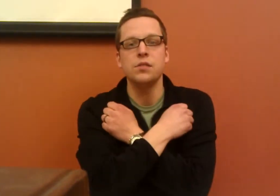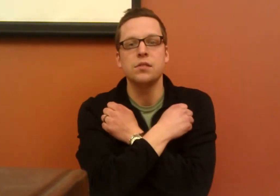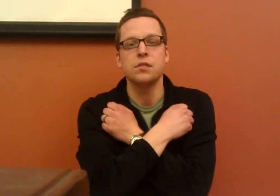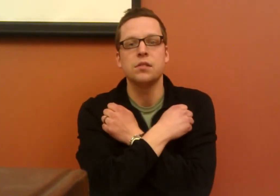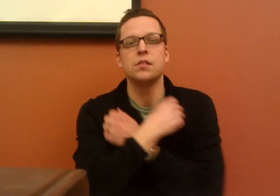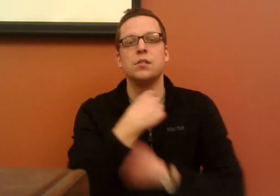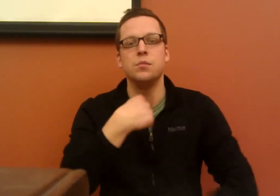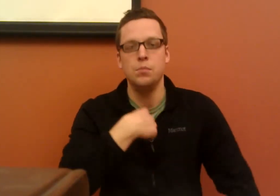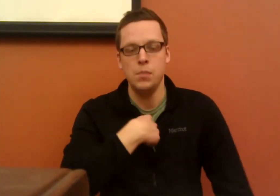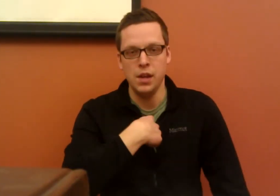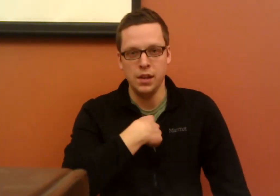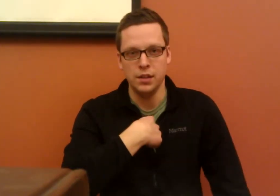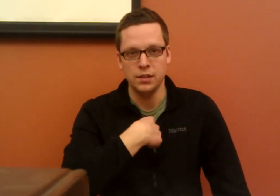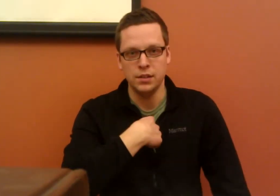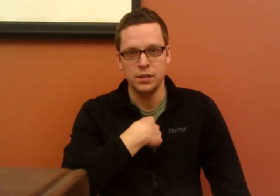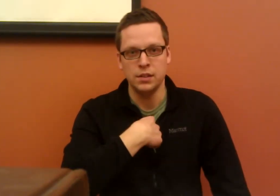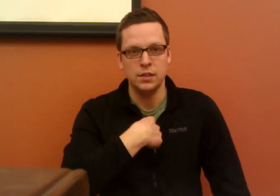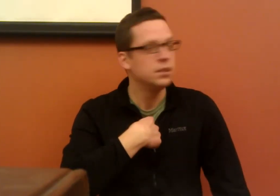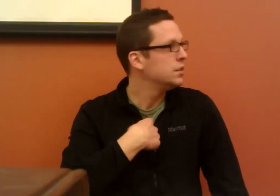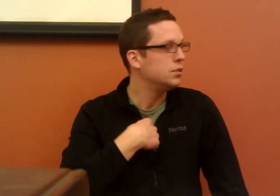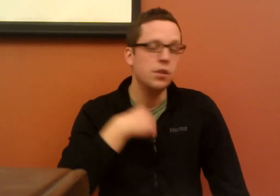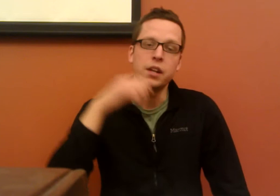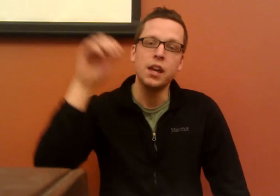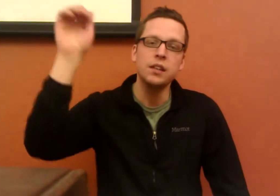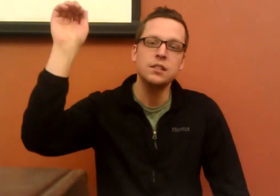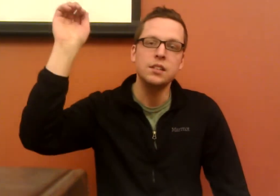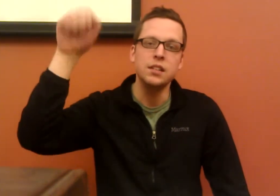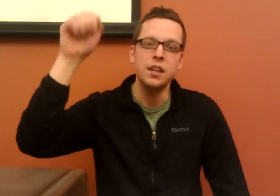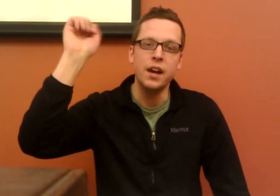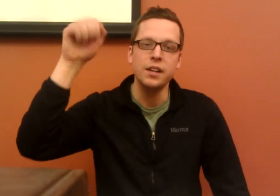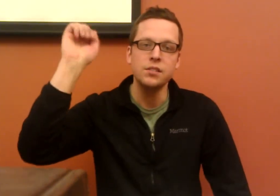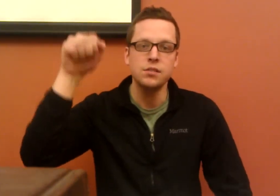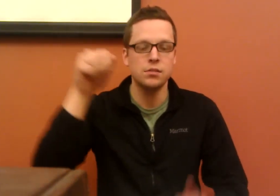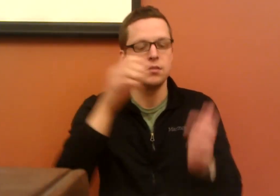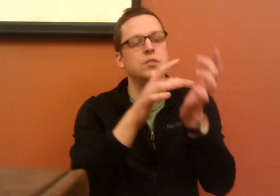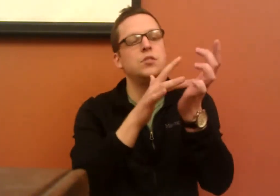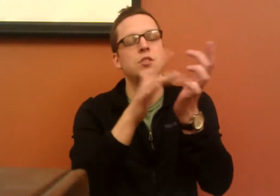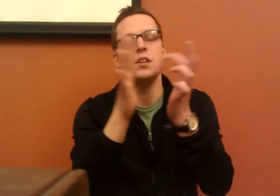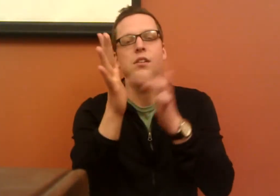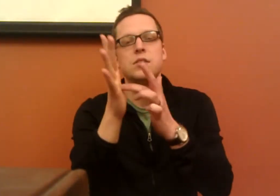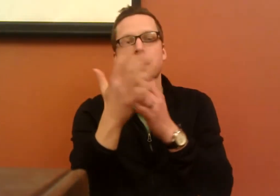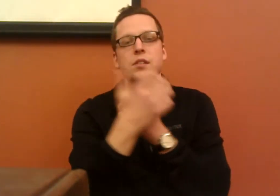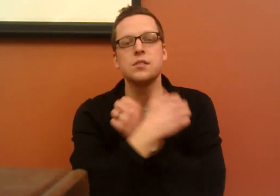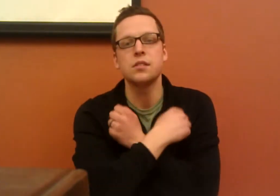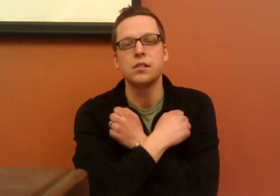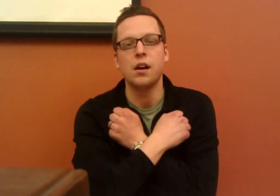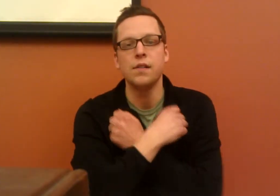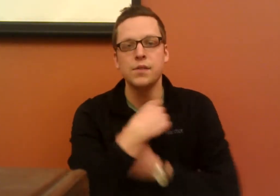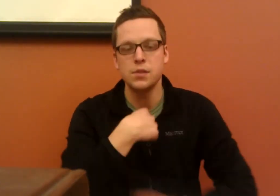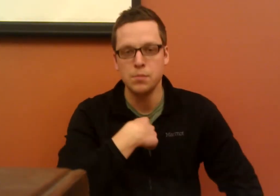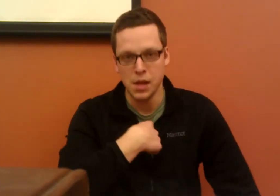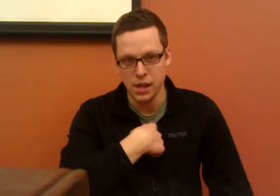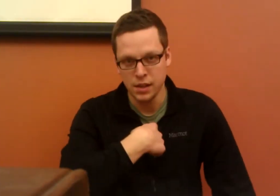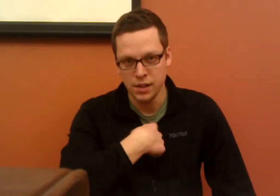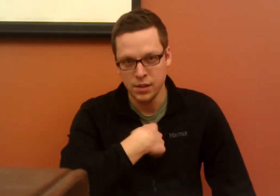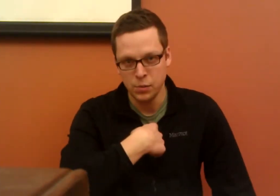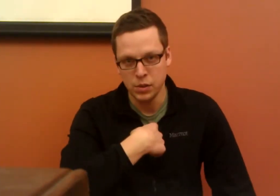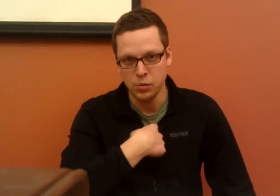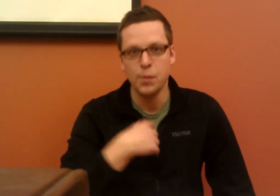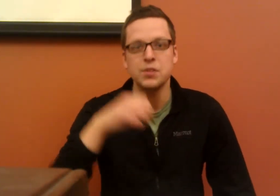me. Do it again. Yes, Jesus loves me. We'll do it one more